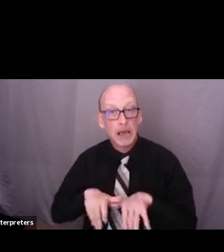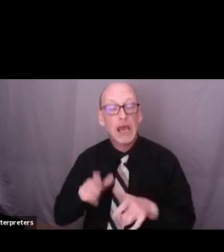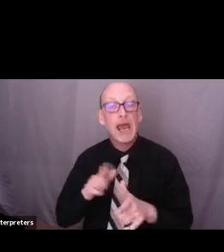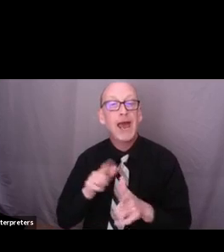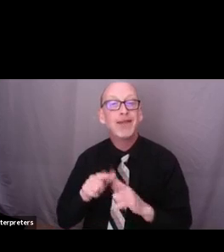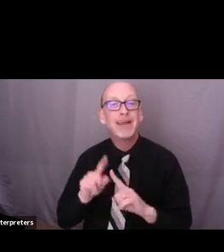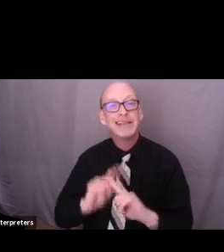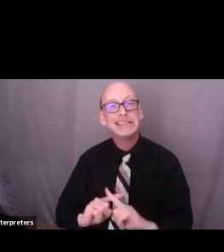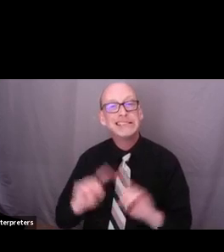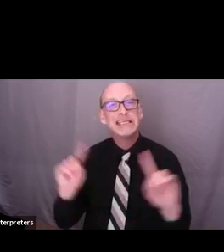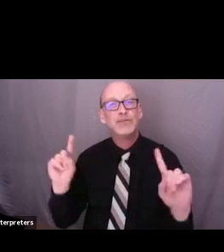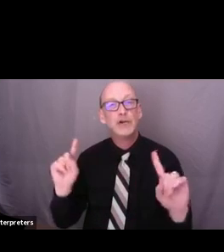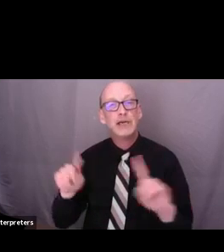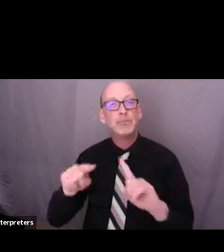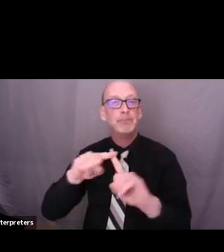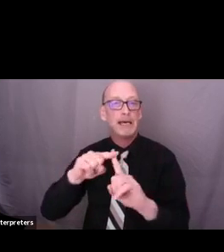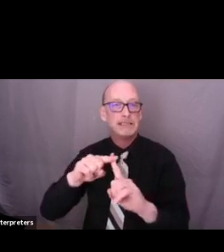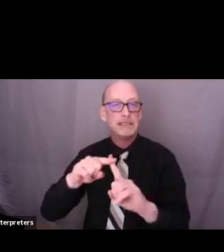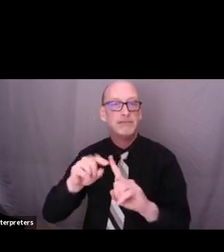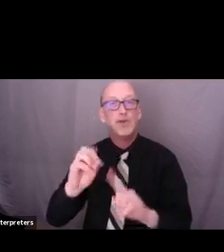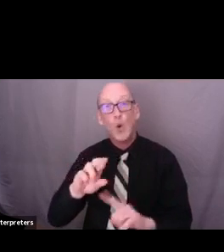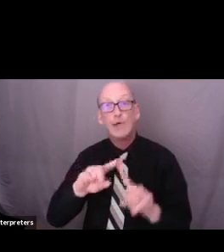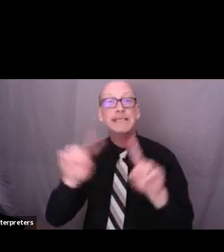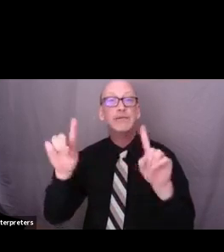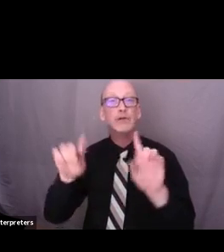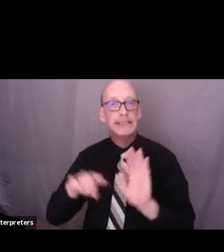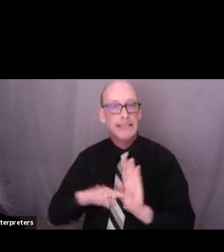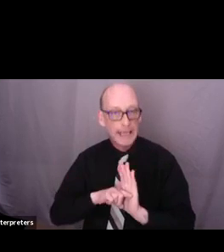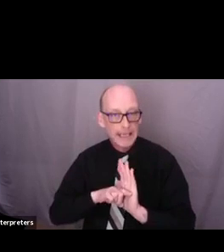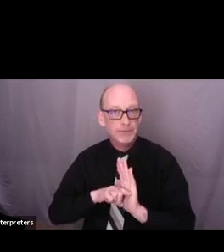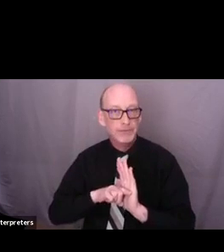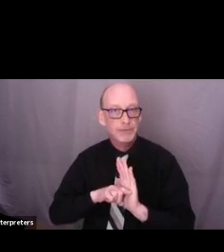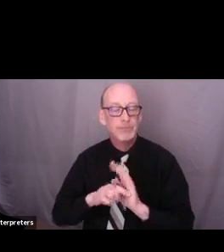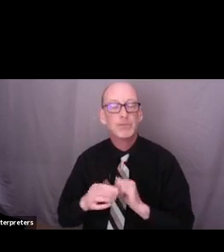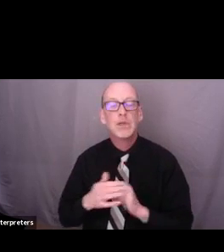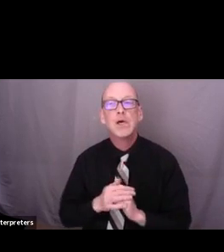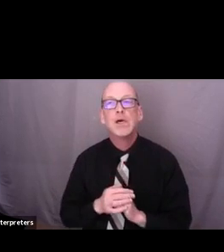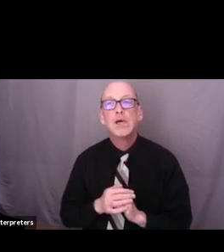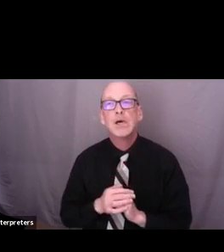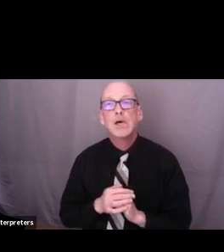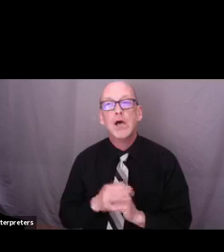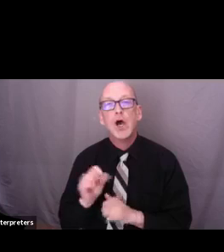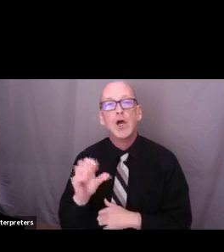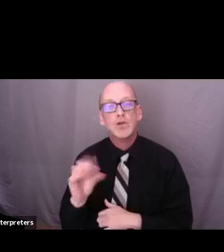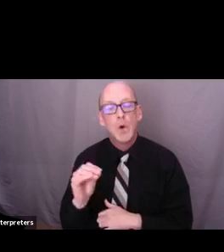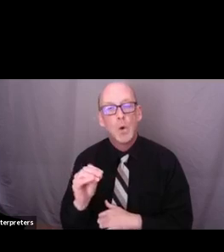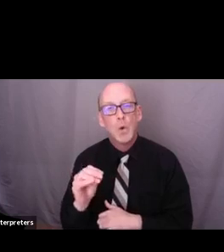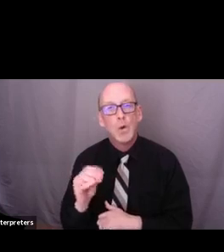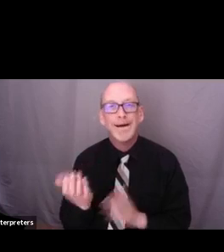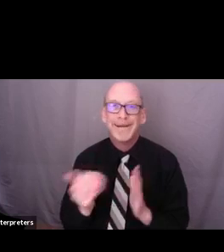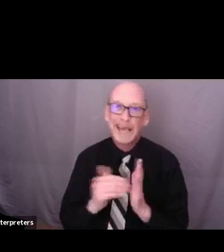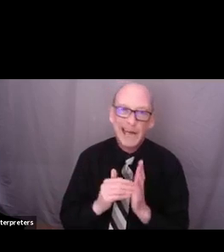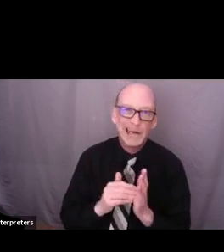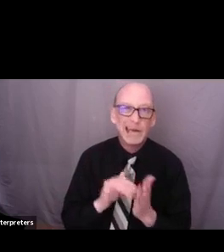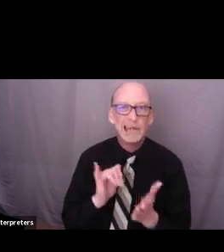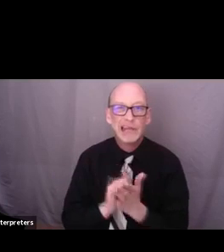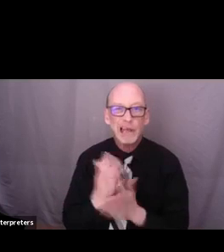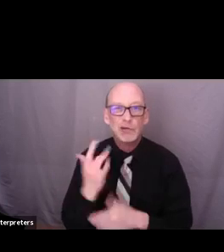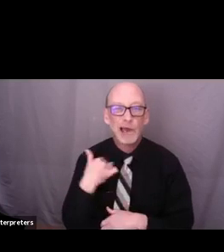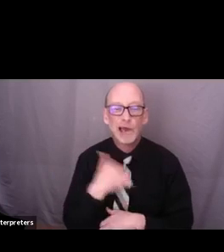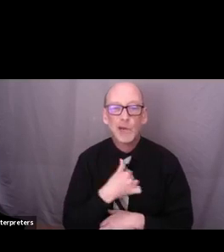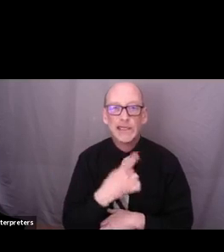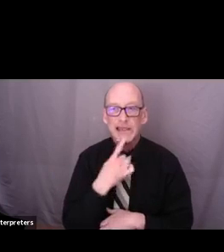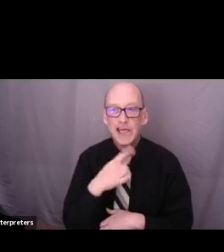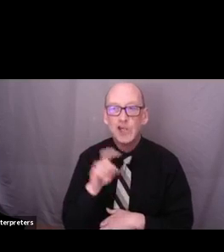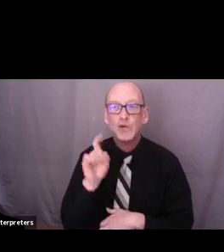different positive or different negative positive, a different understanding of that lab. So again, that's kind of why we've said you got to